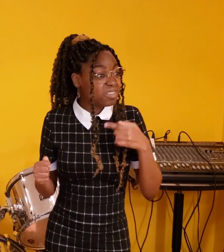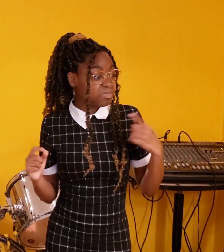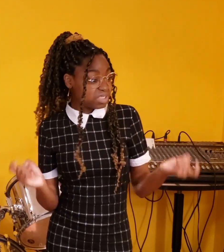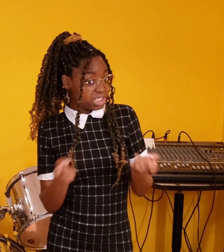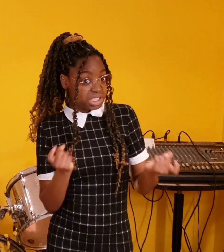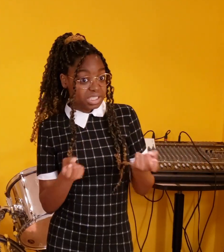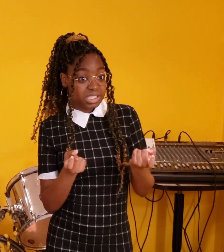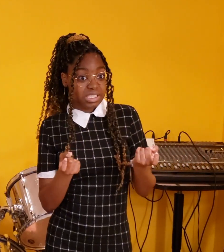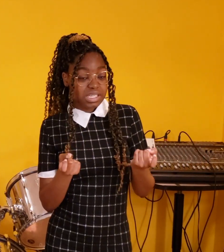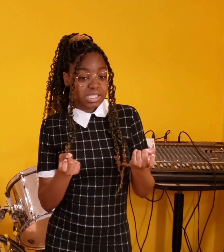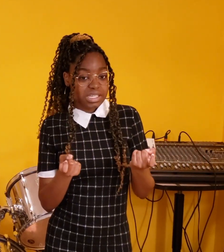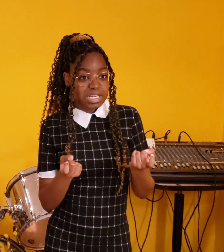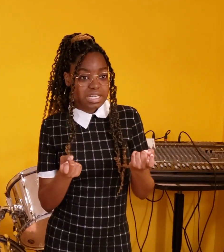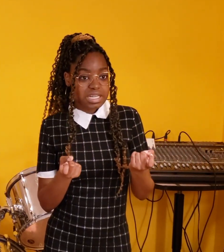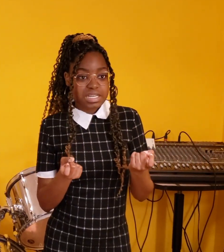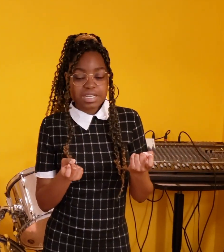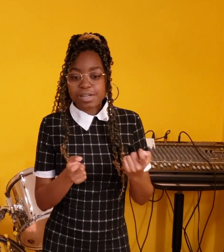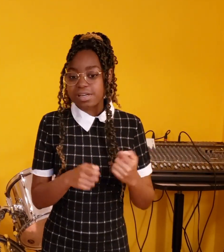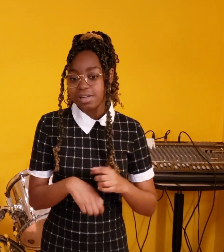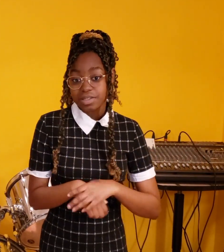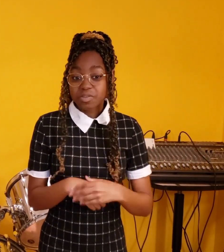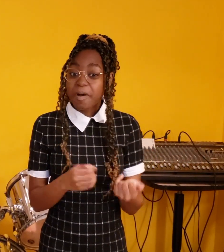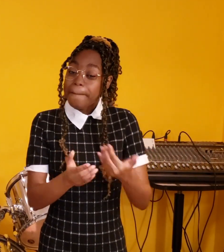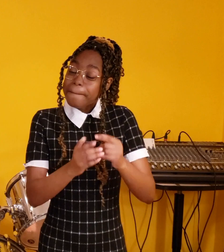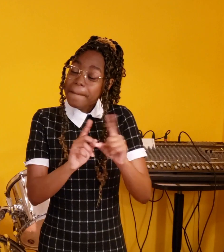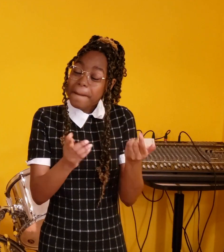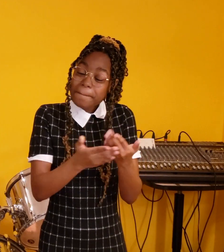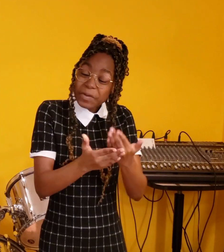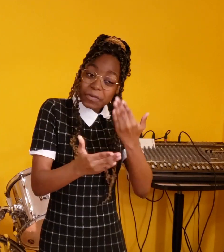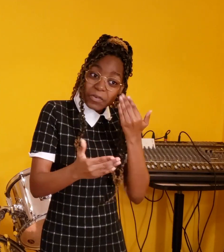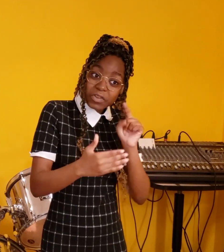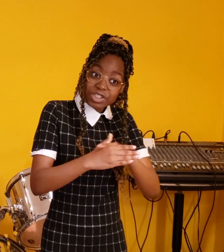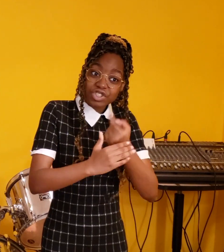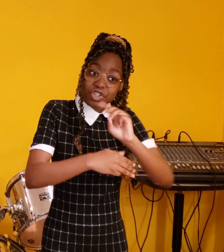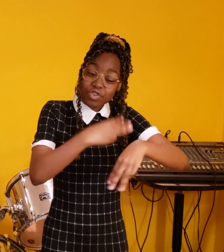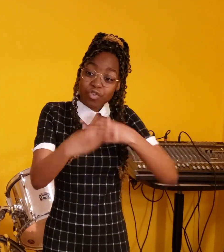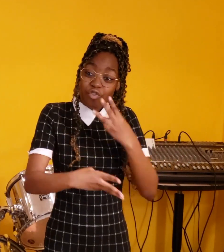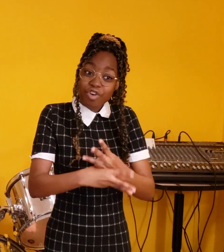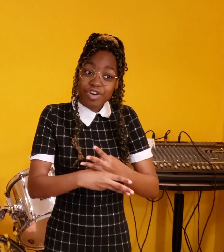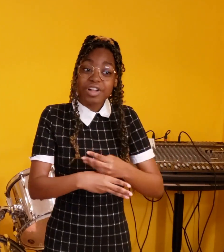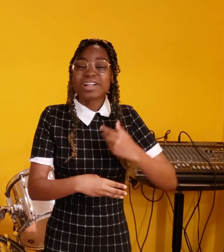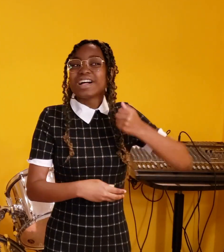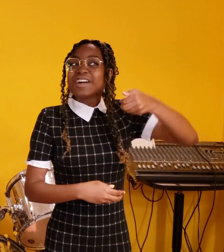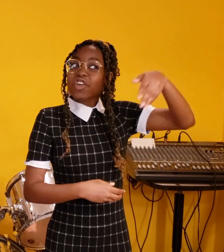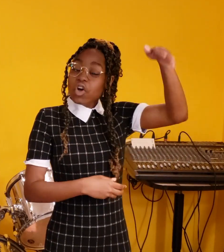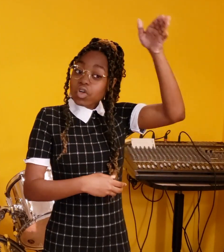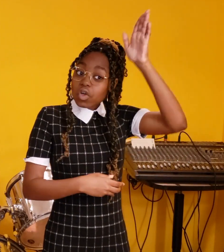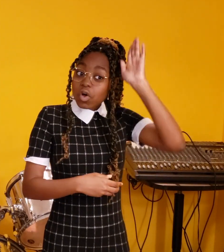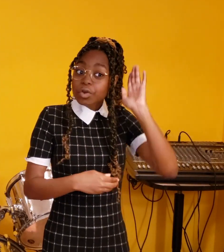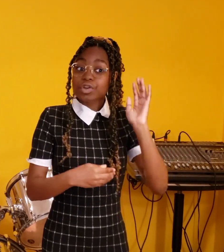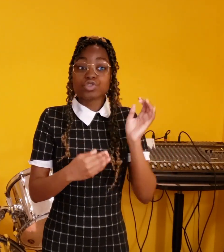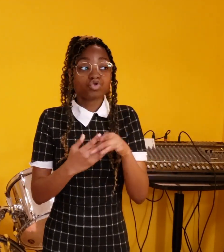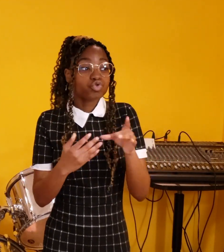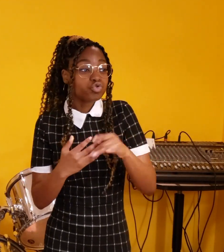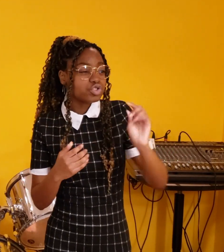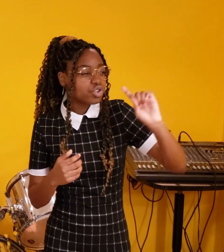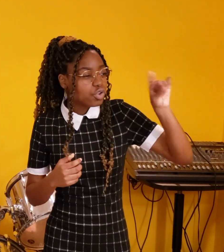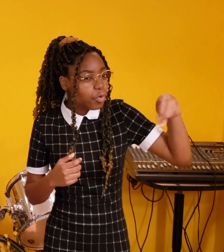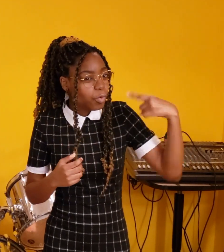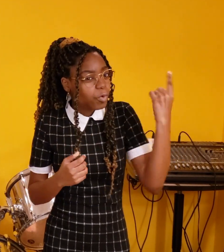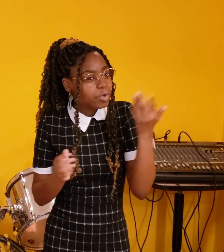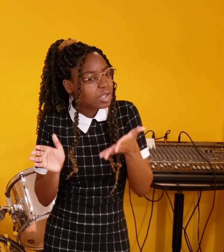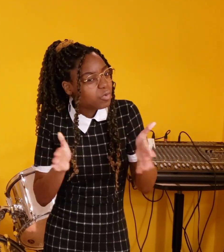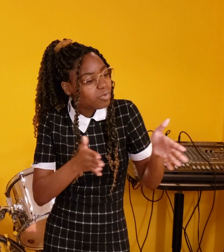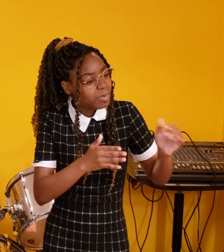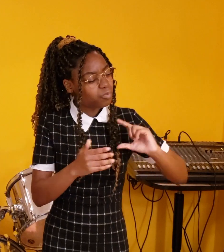that before the foundation of the world, God chose the only way that we can be